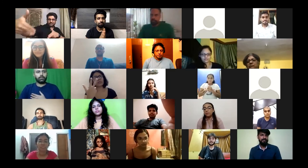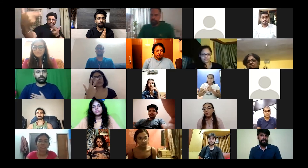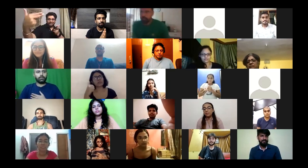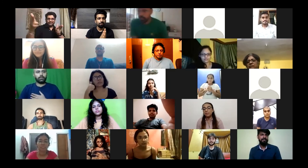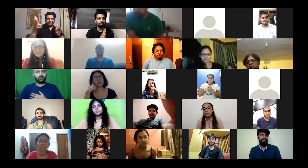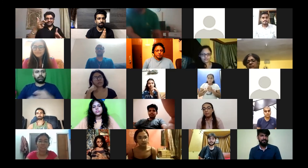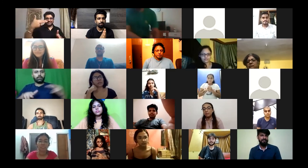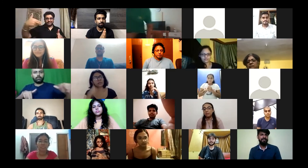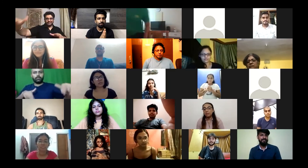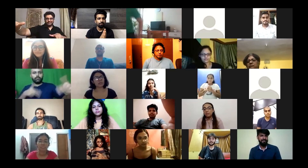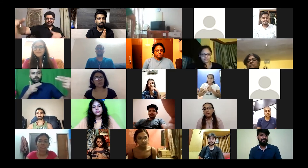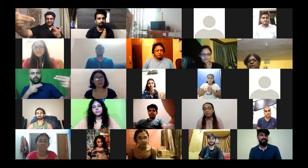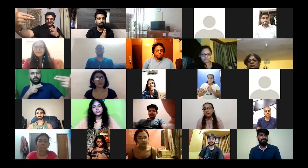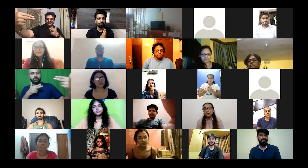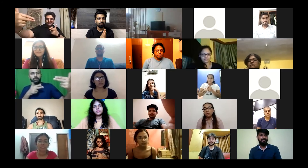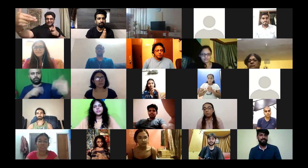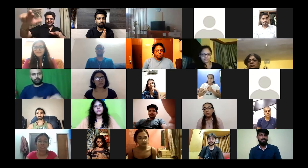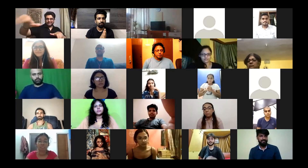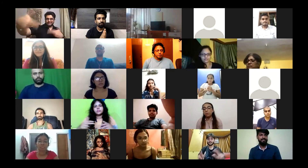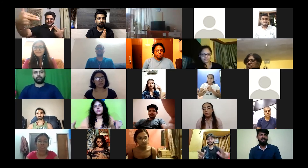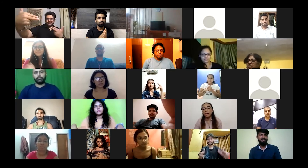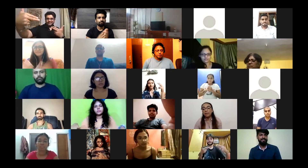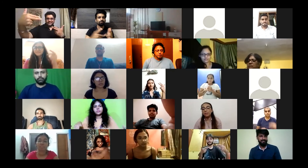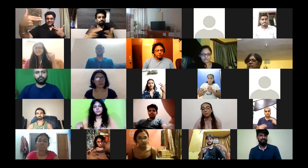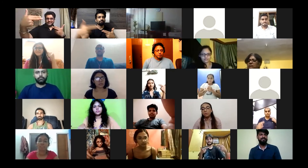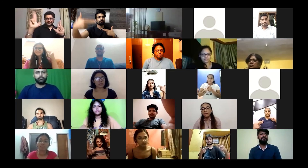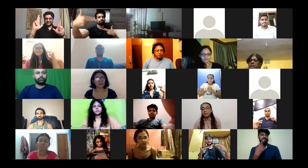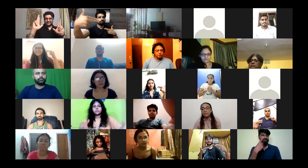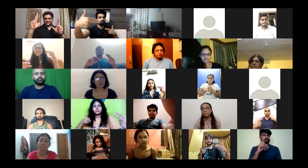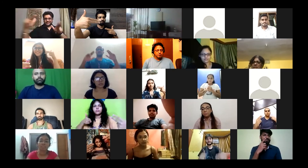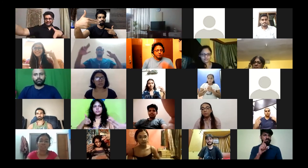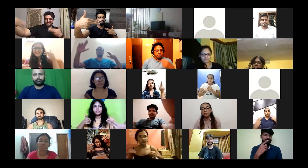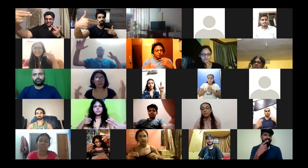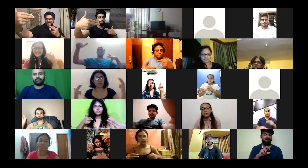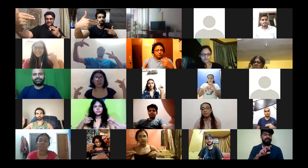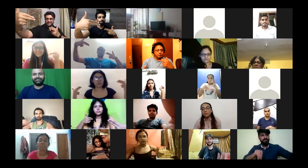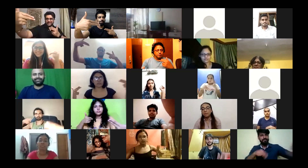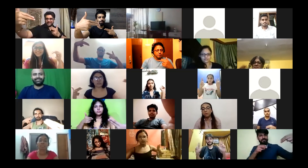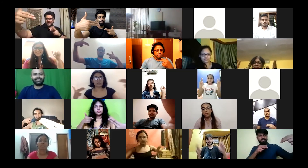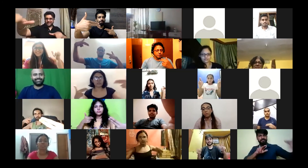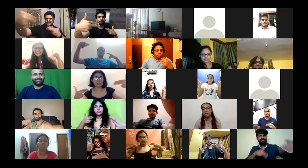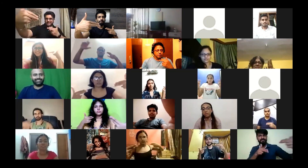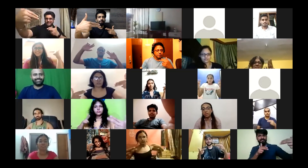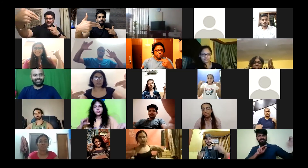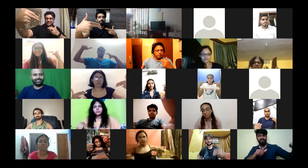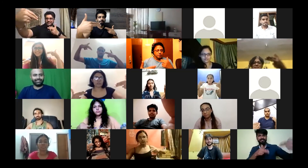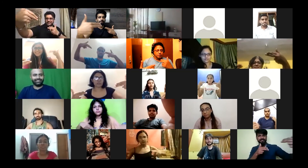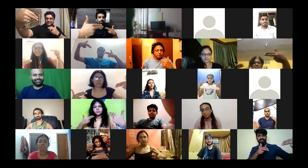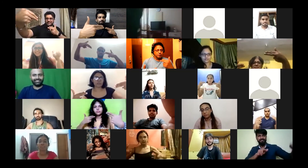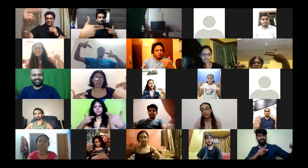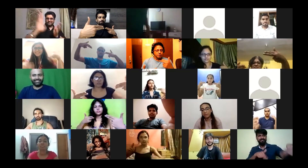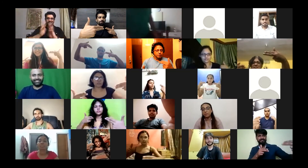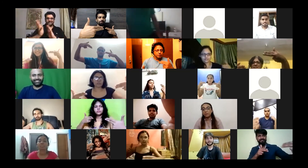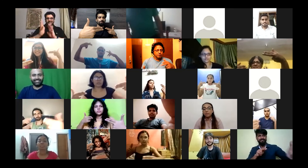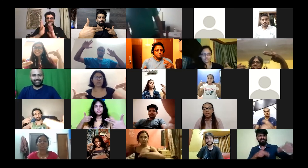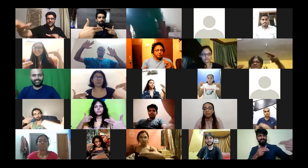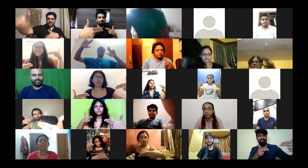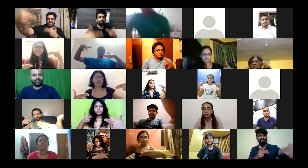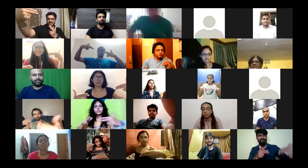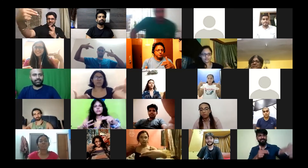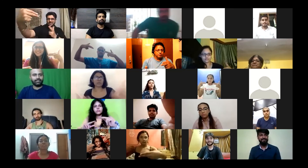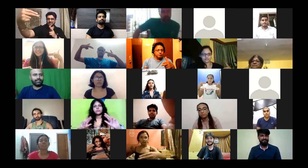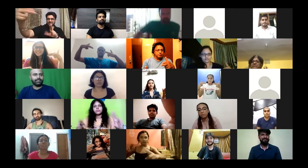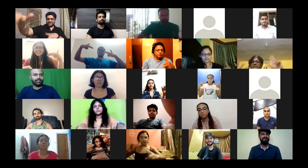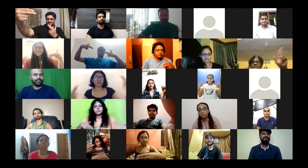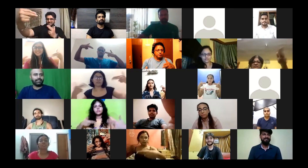2 devices. So both our hands are 2 devices, both devices talking to each other. That is how you sign video